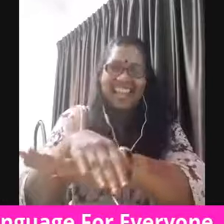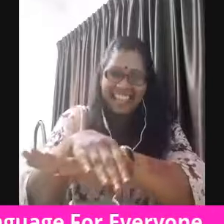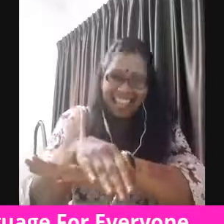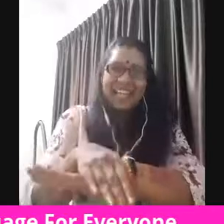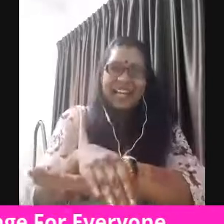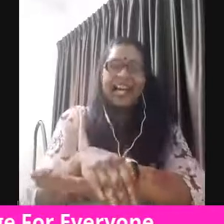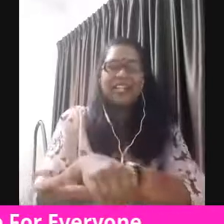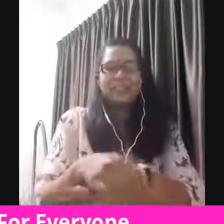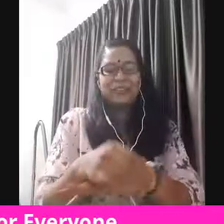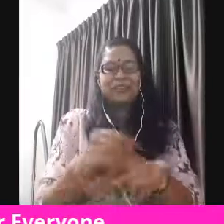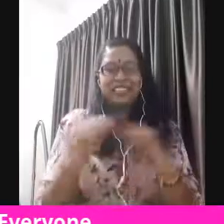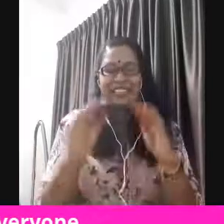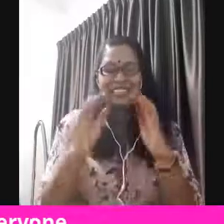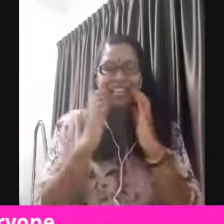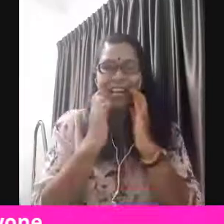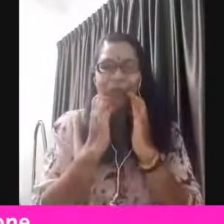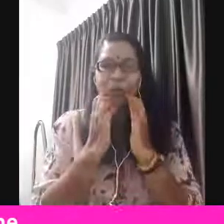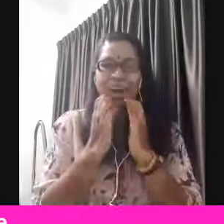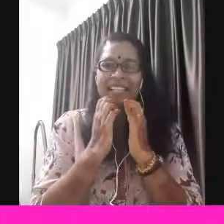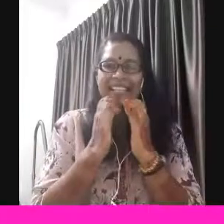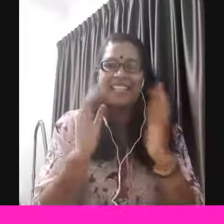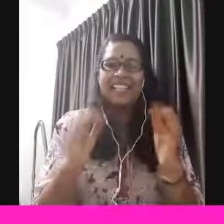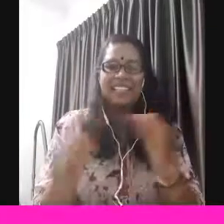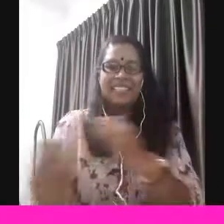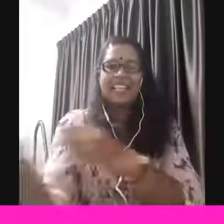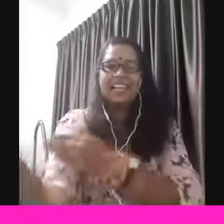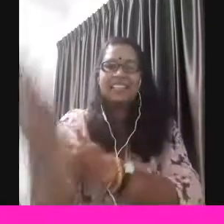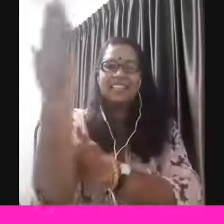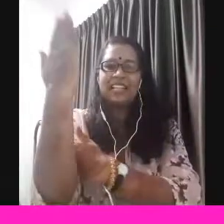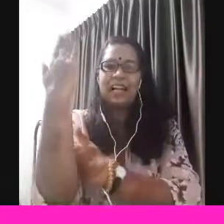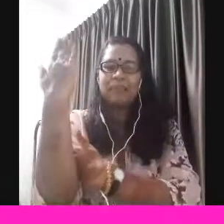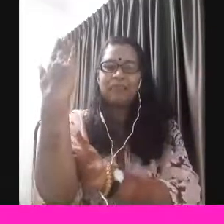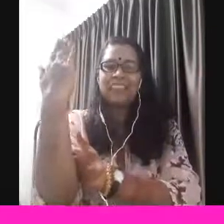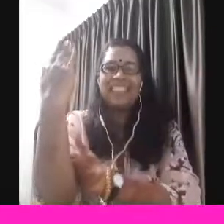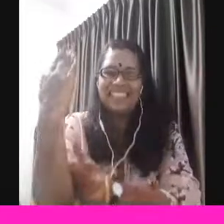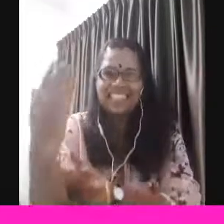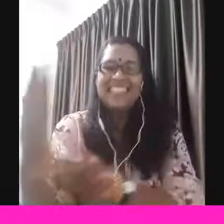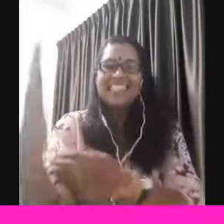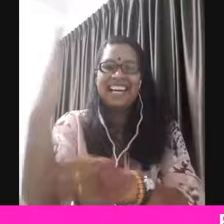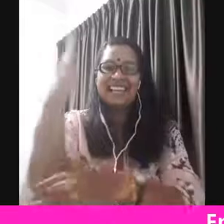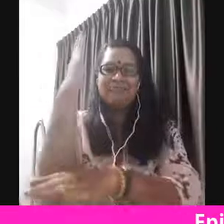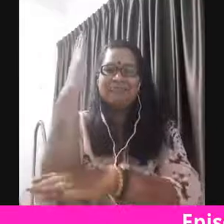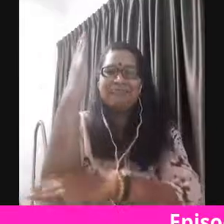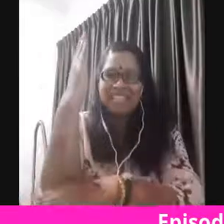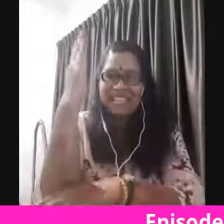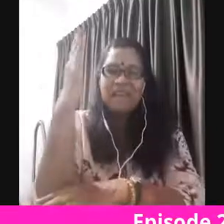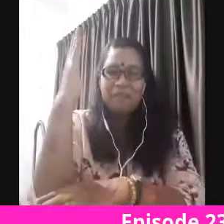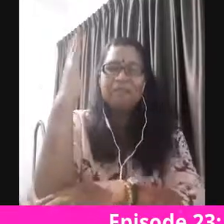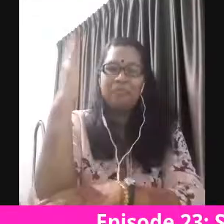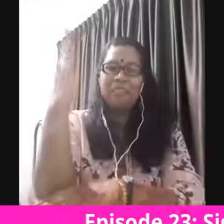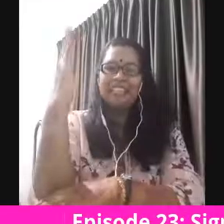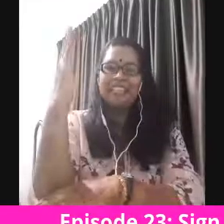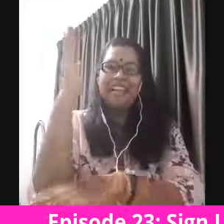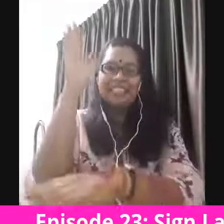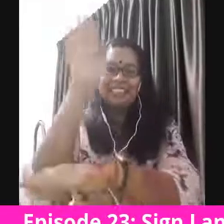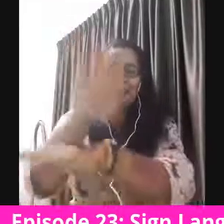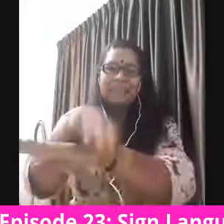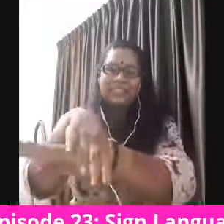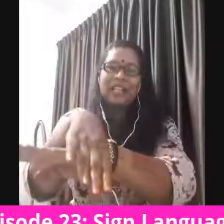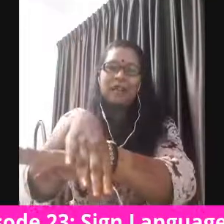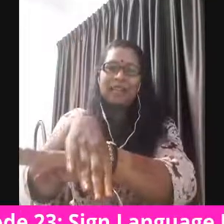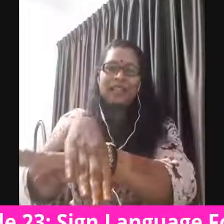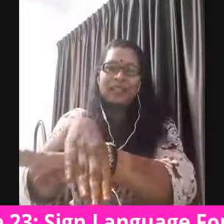Yes. So this I know why they sign like this. Sun come, sun in middle,